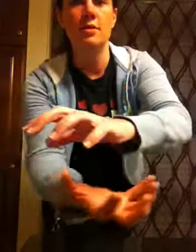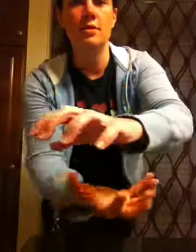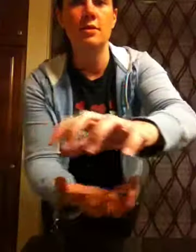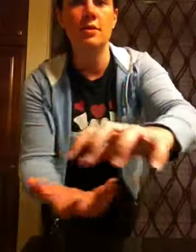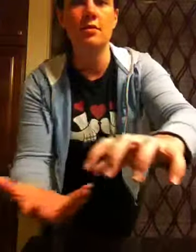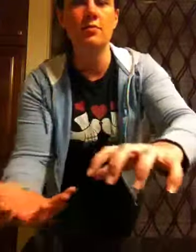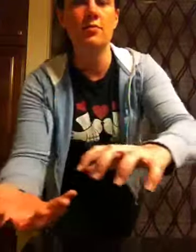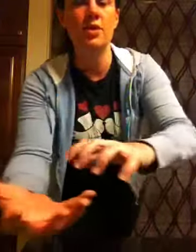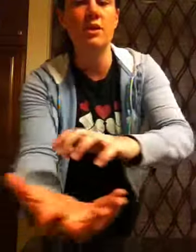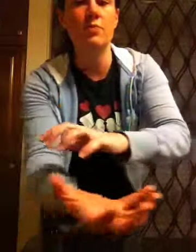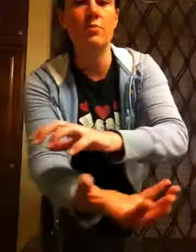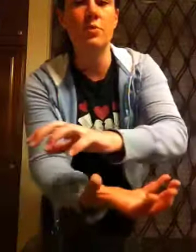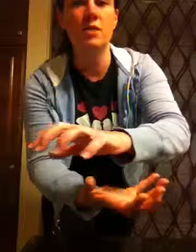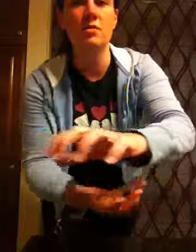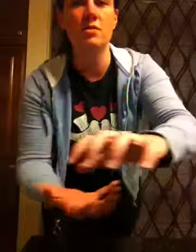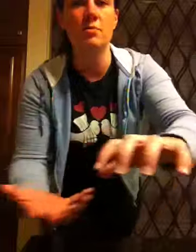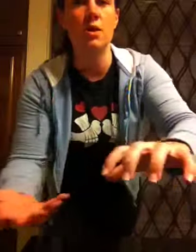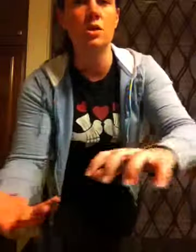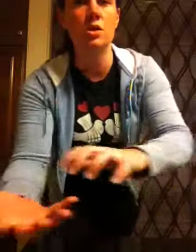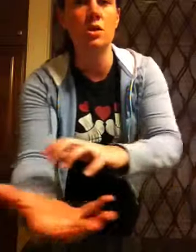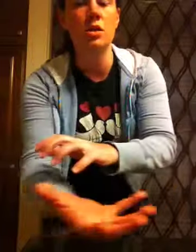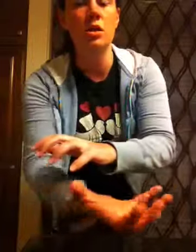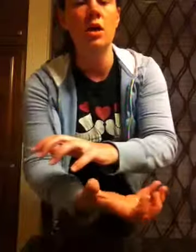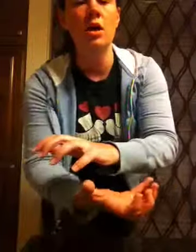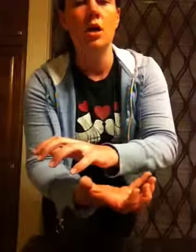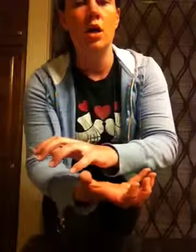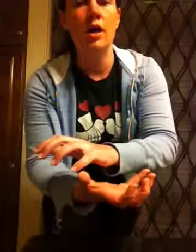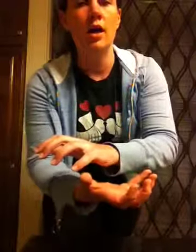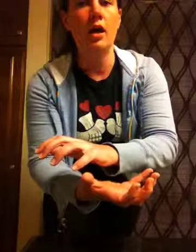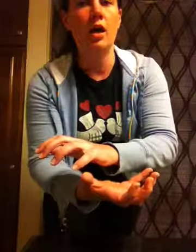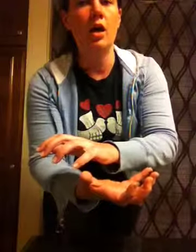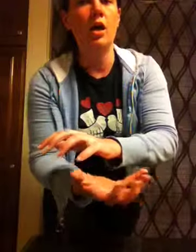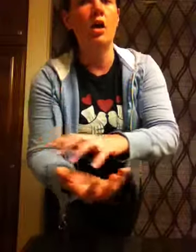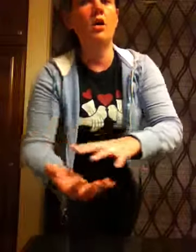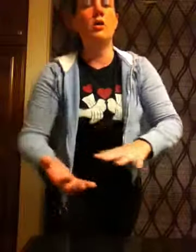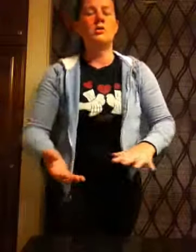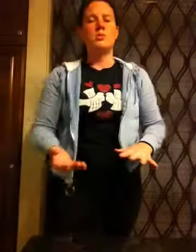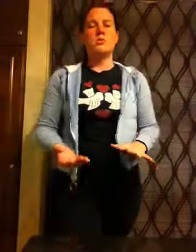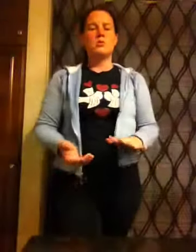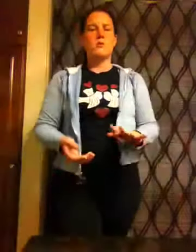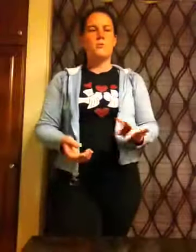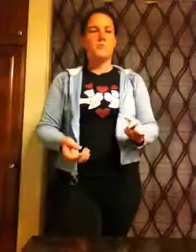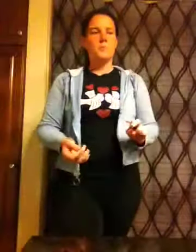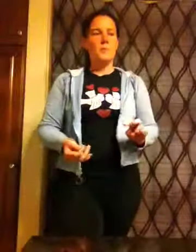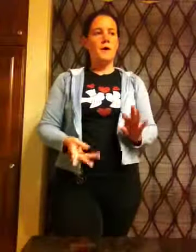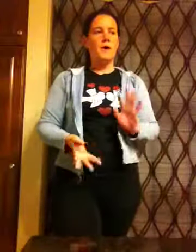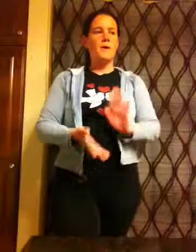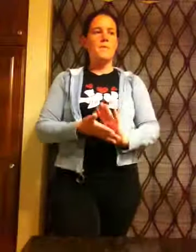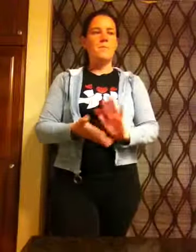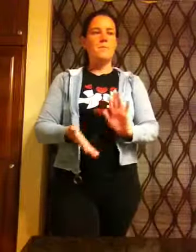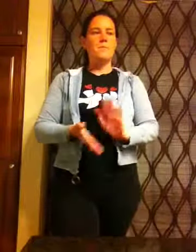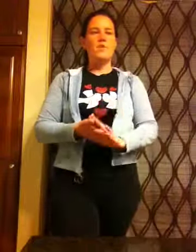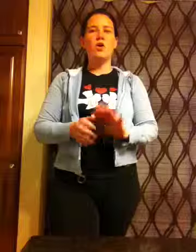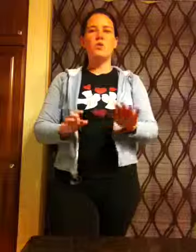like a big cement turner. And toes,